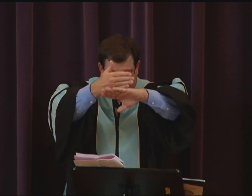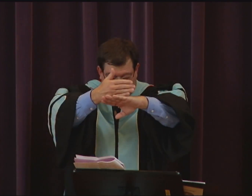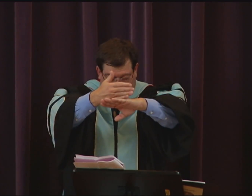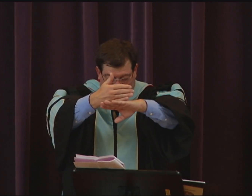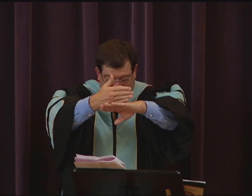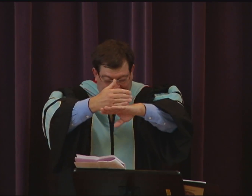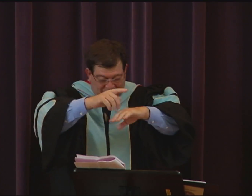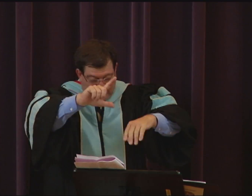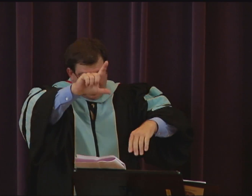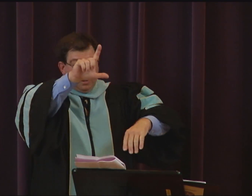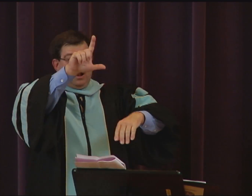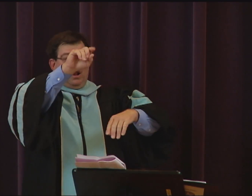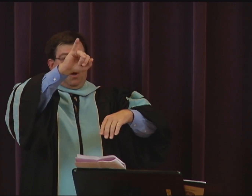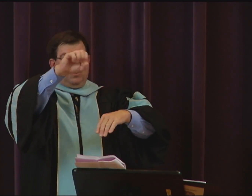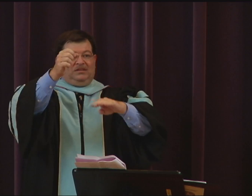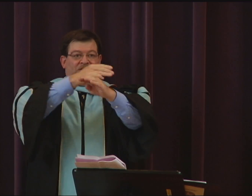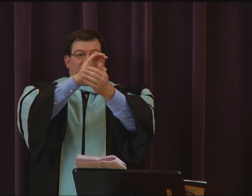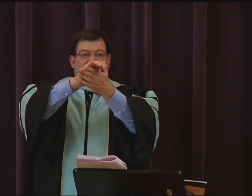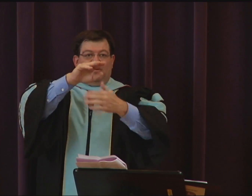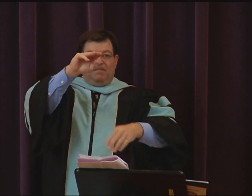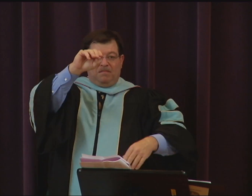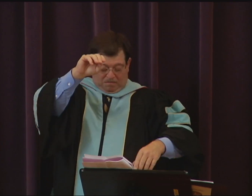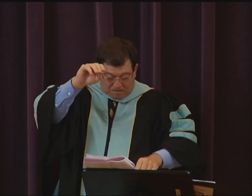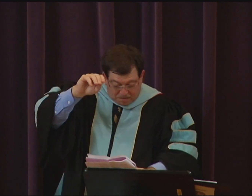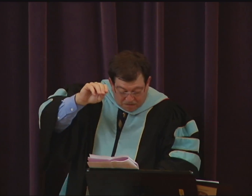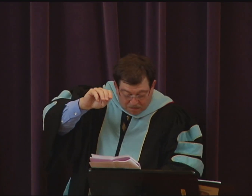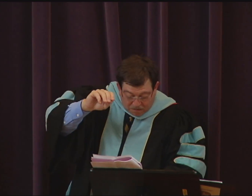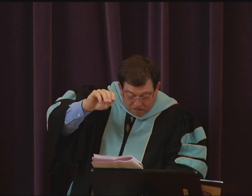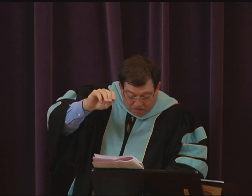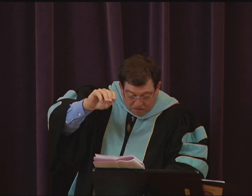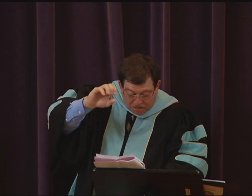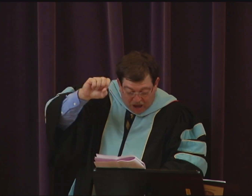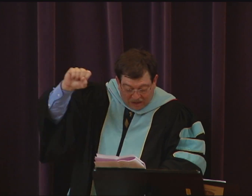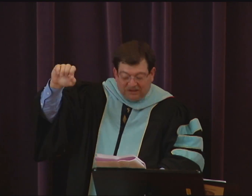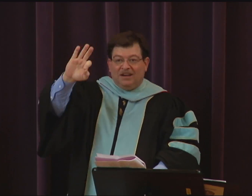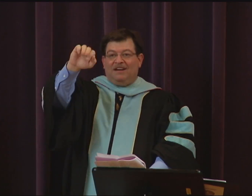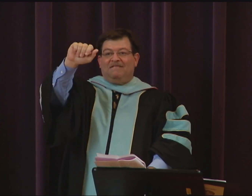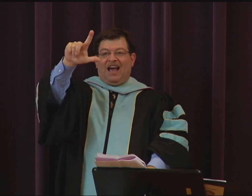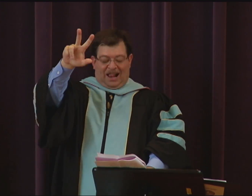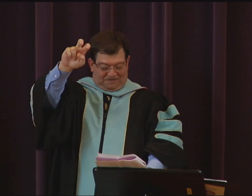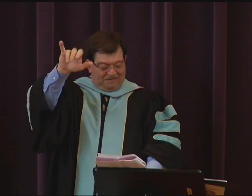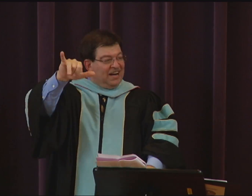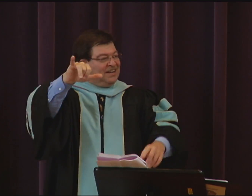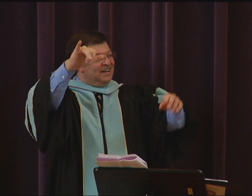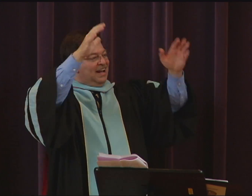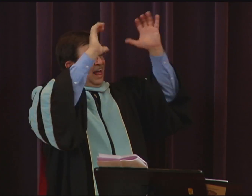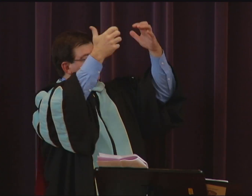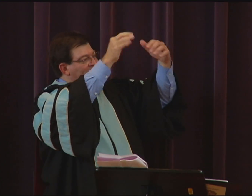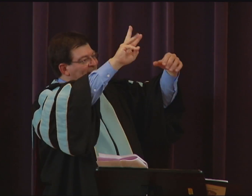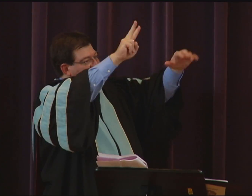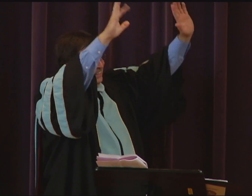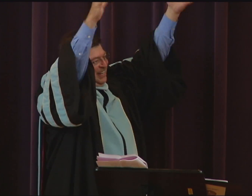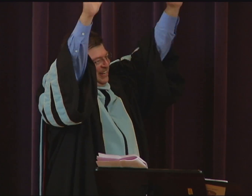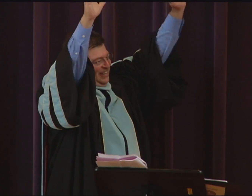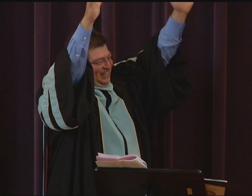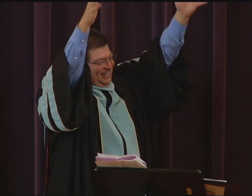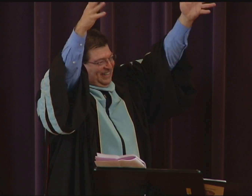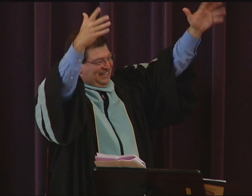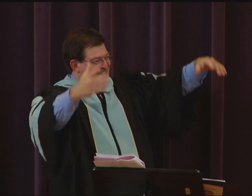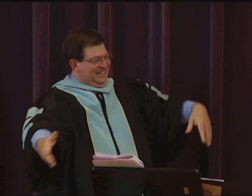And next, we have Lois Moss Falvey, class of 1962.